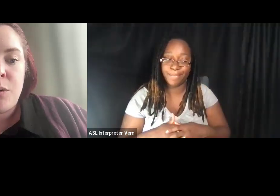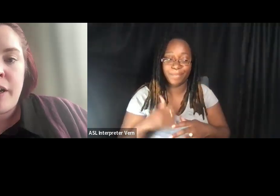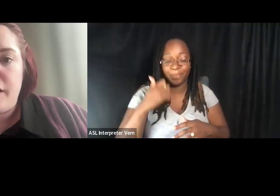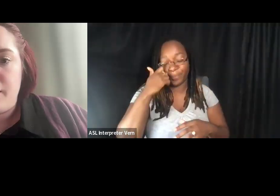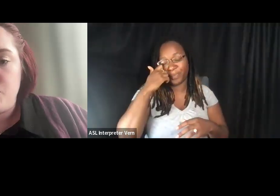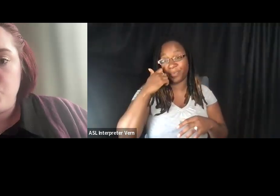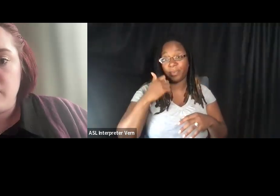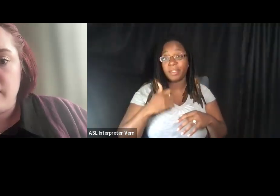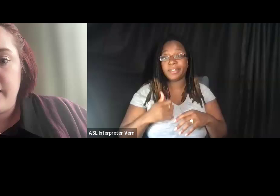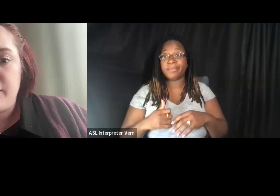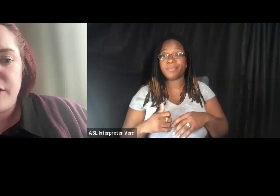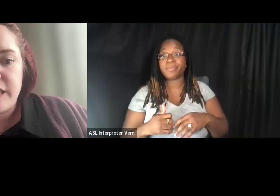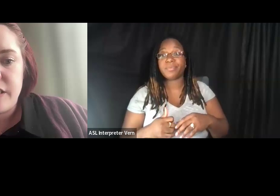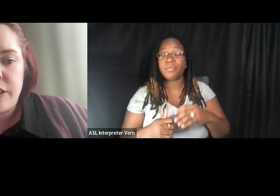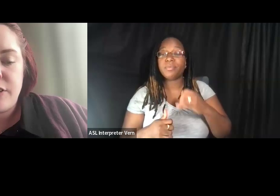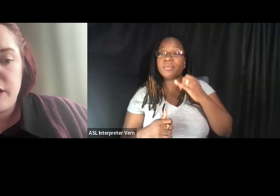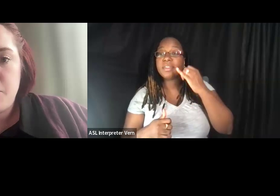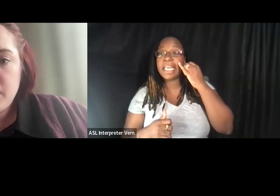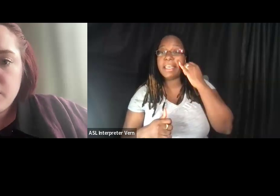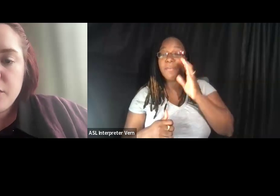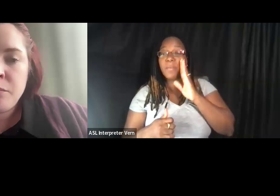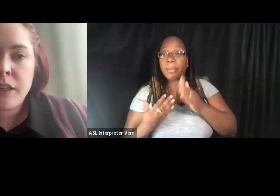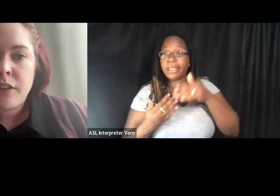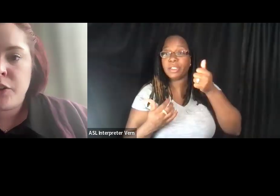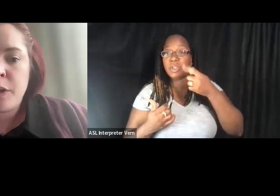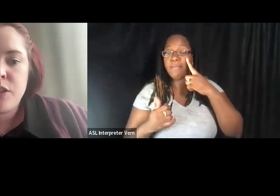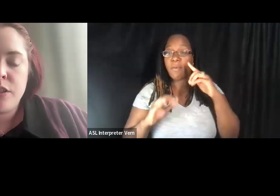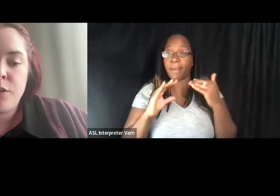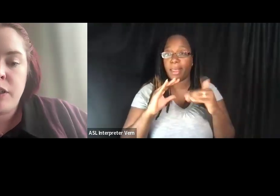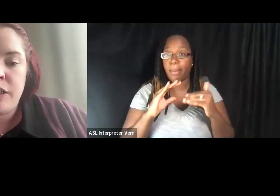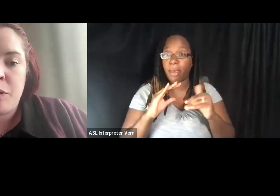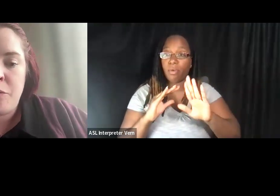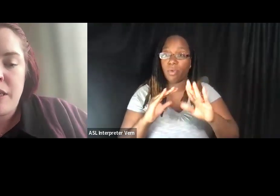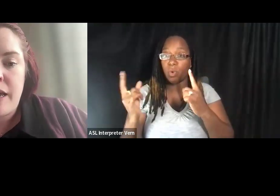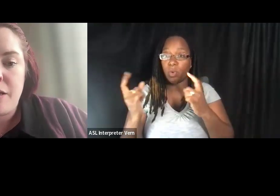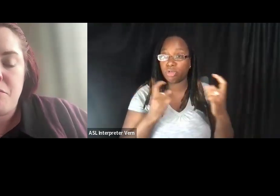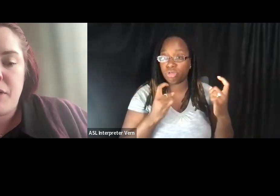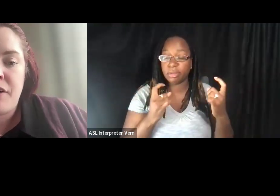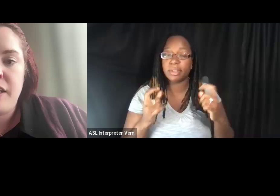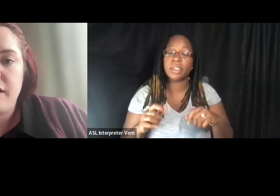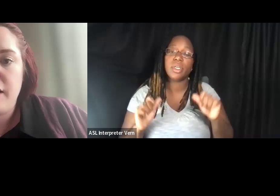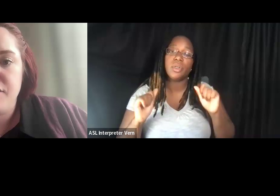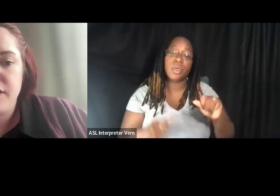If you would like, or if it's easier to email me your questions, you can email me at